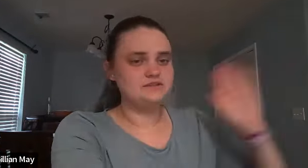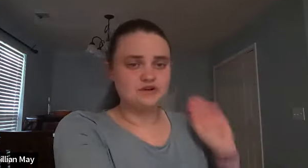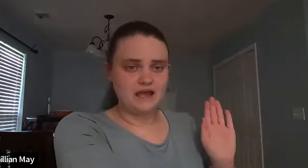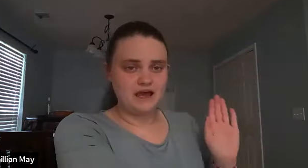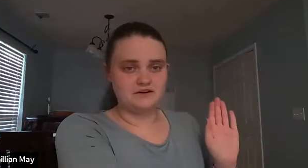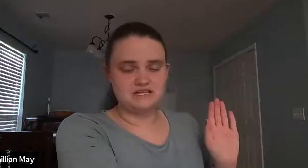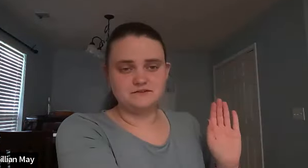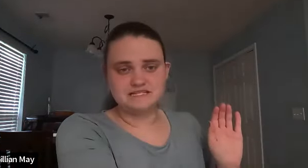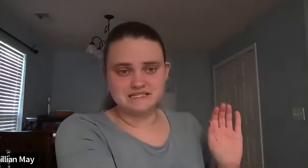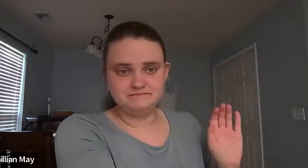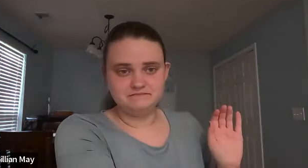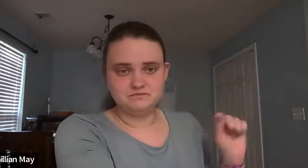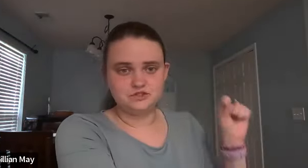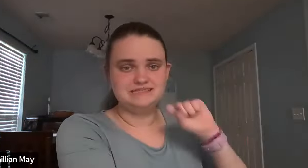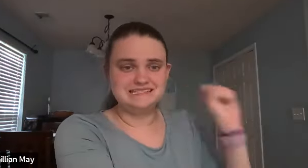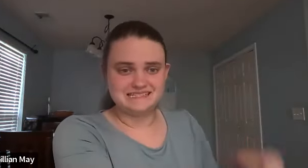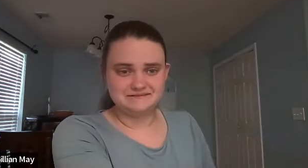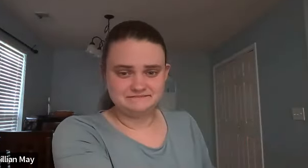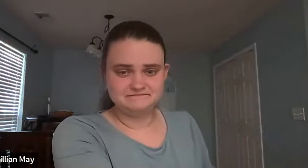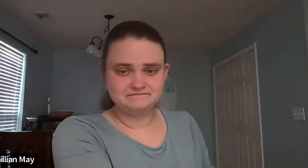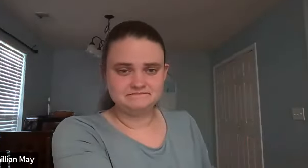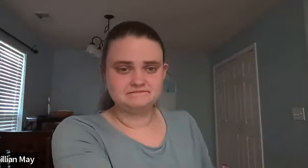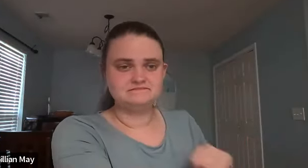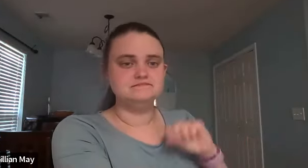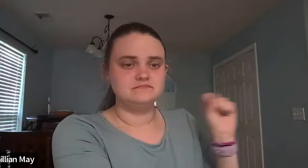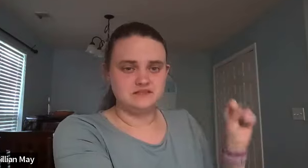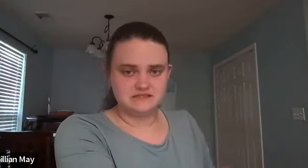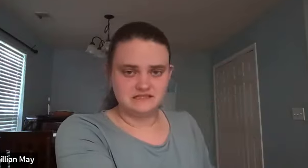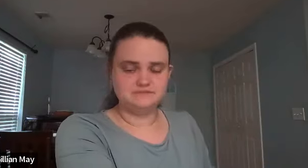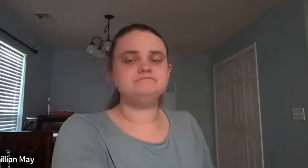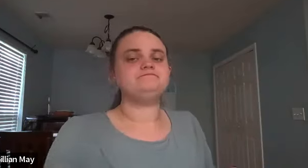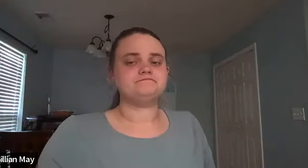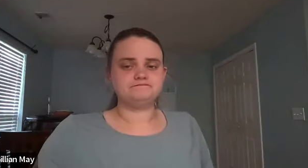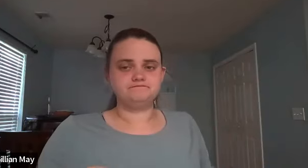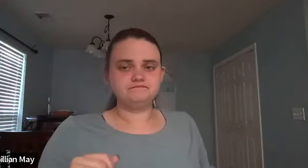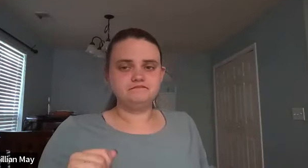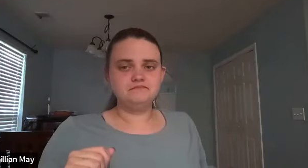So we had our sign for season, which was season. Season.